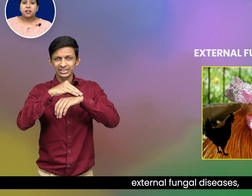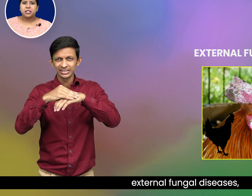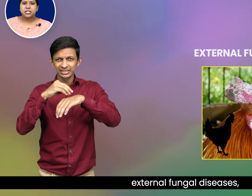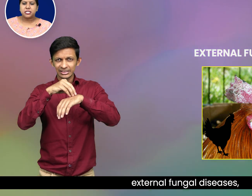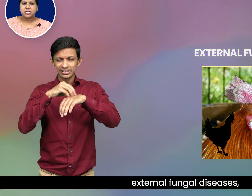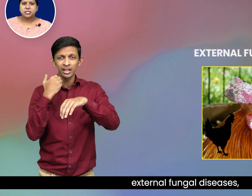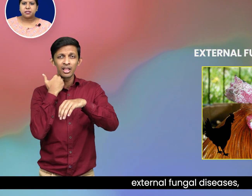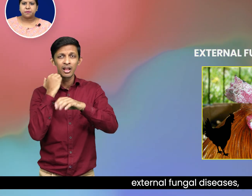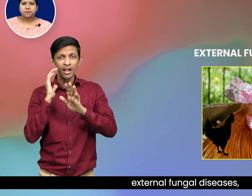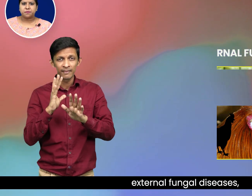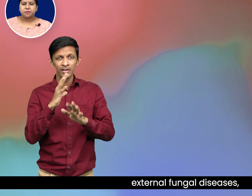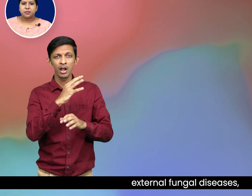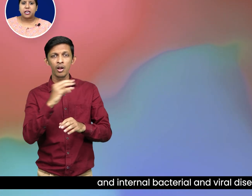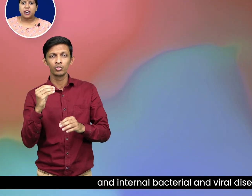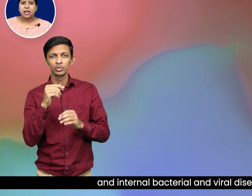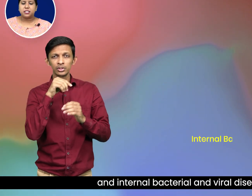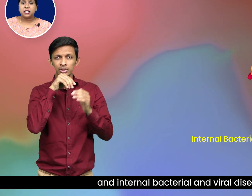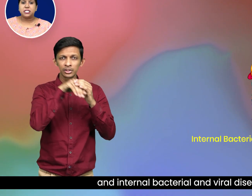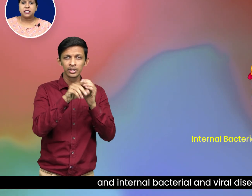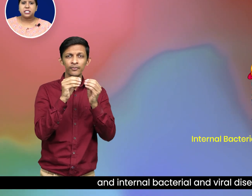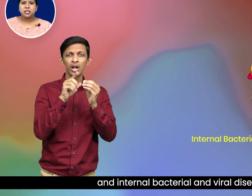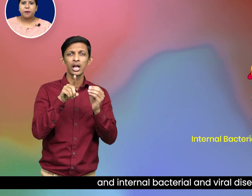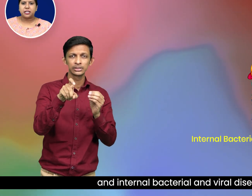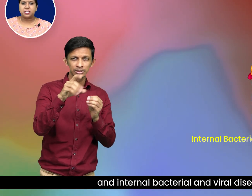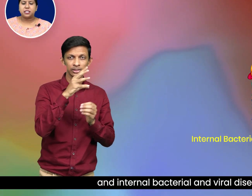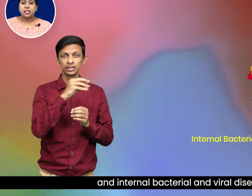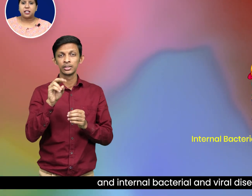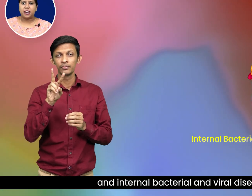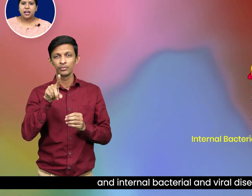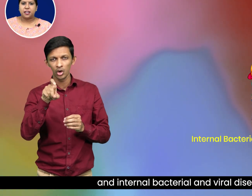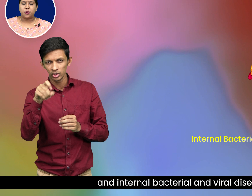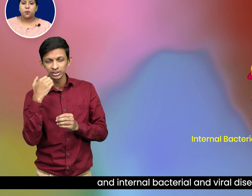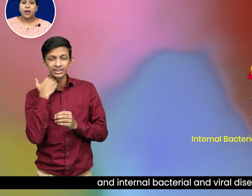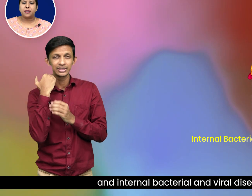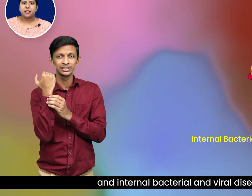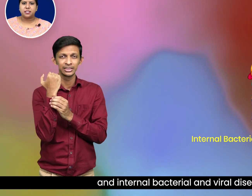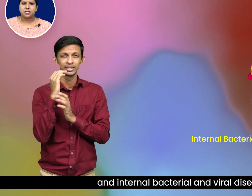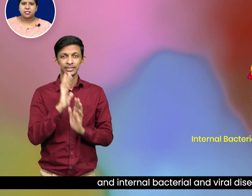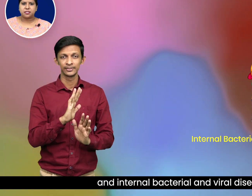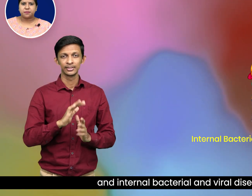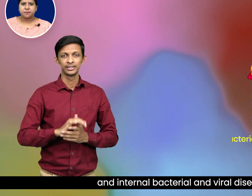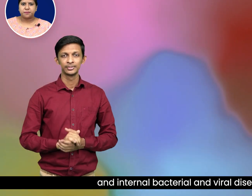External fungal diseases and internal bacterial and